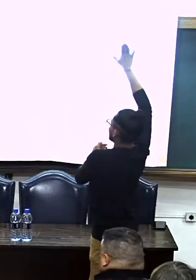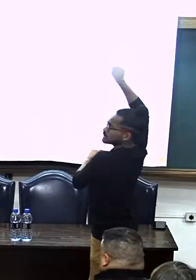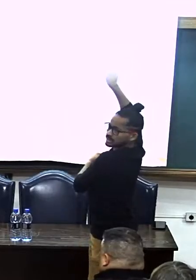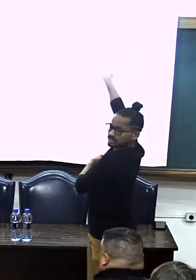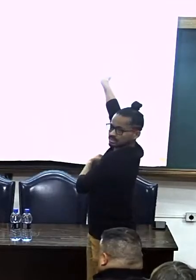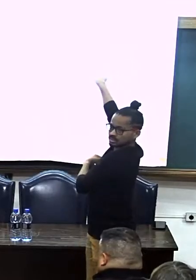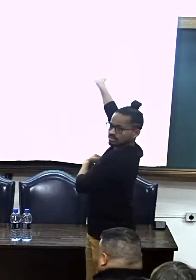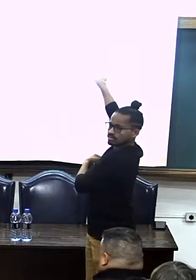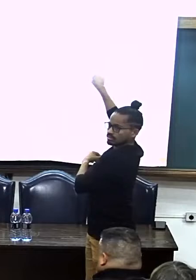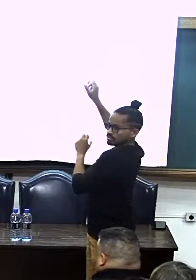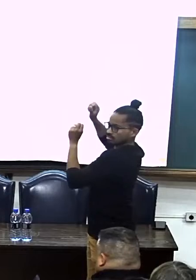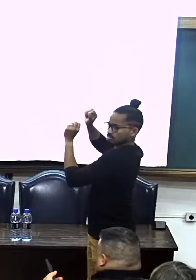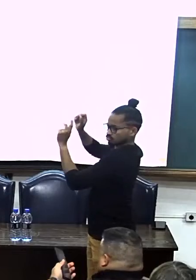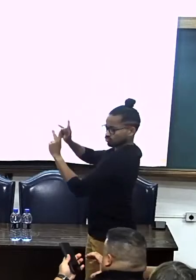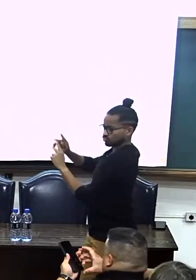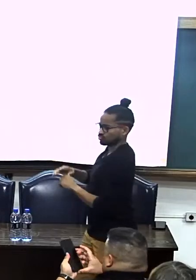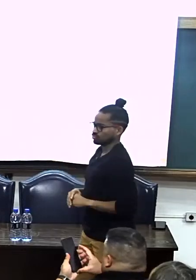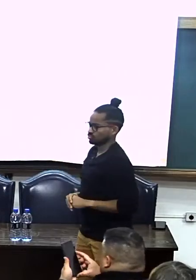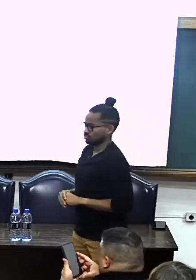A.